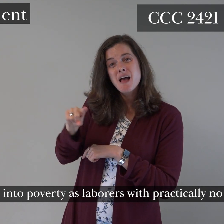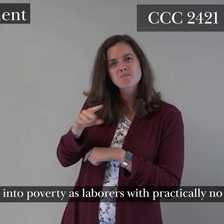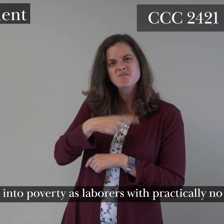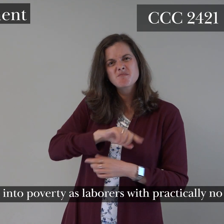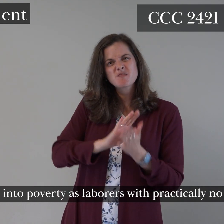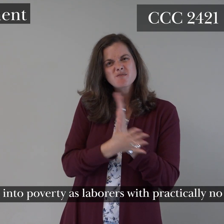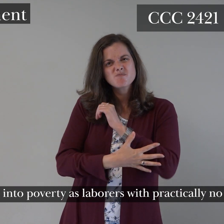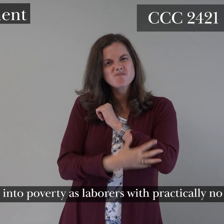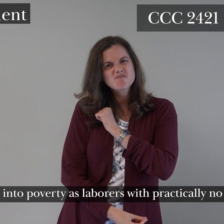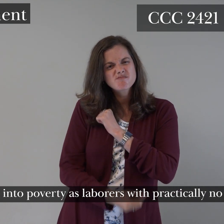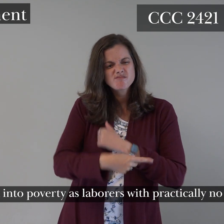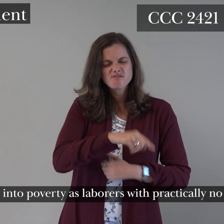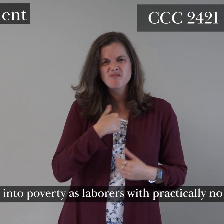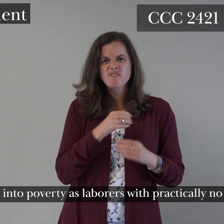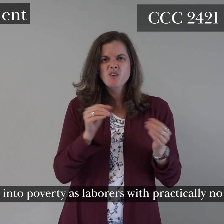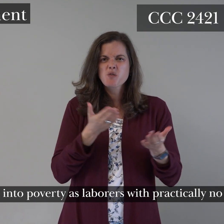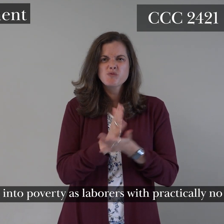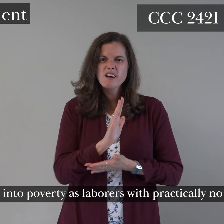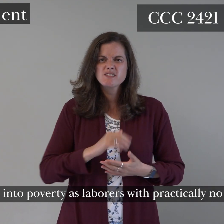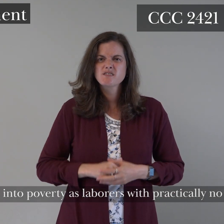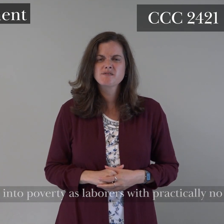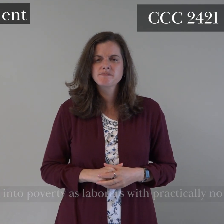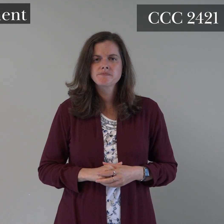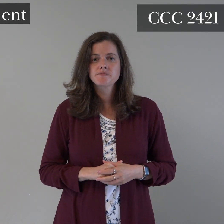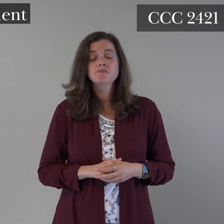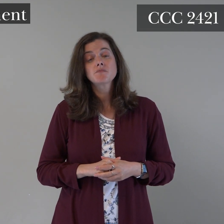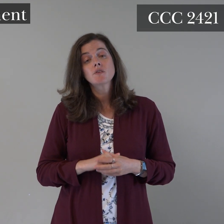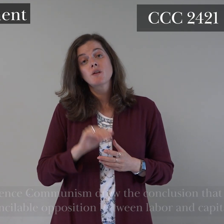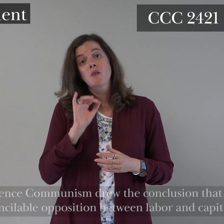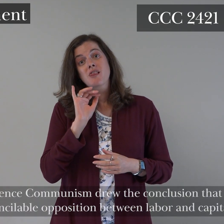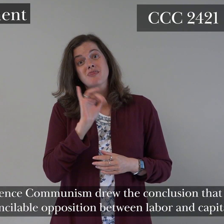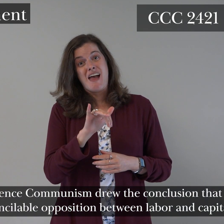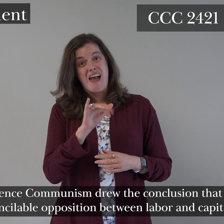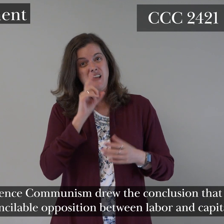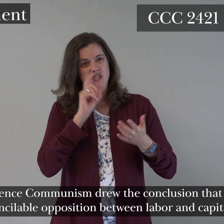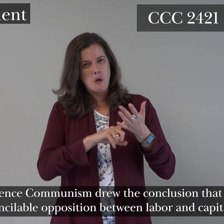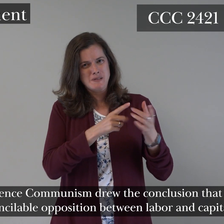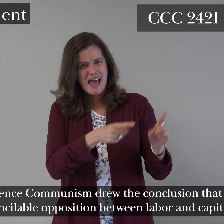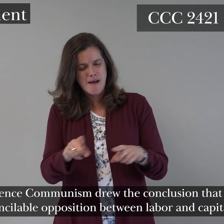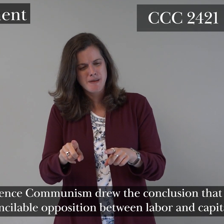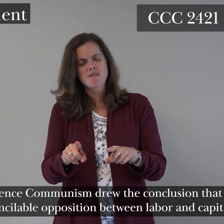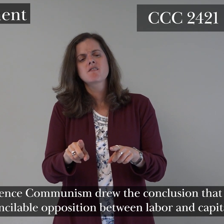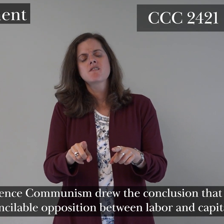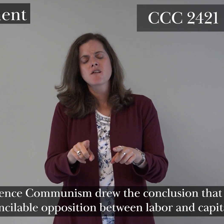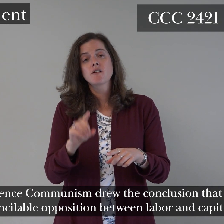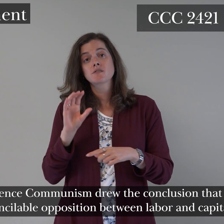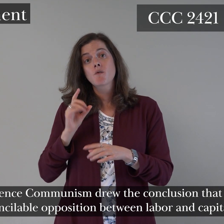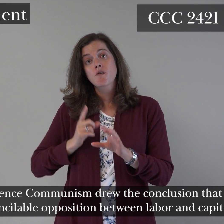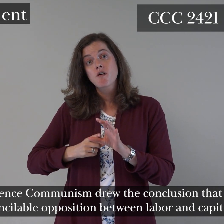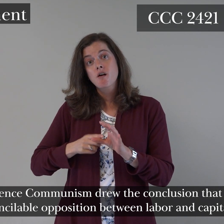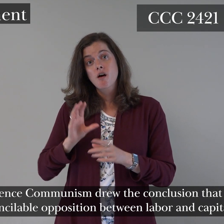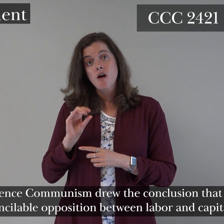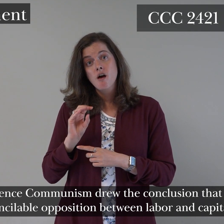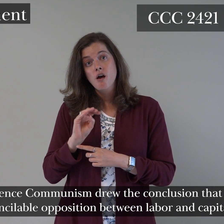laborers with practically no rights From this experience communism drew the conclusion